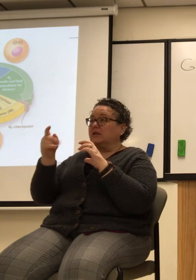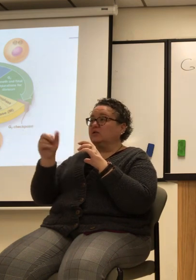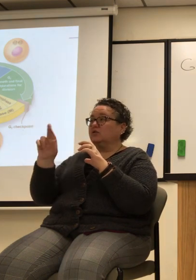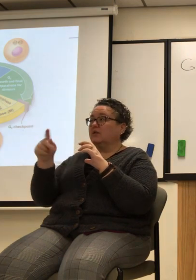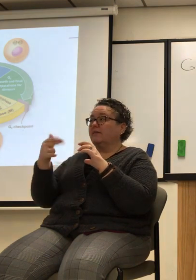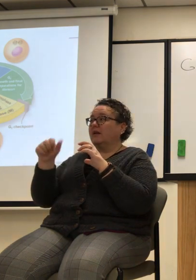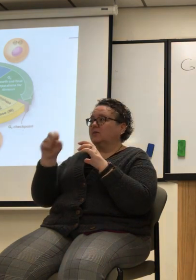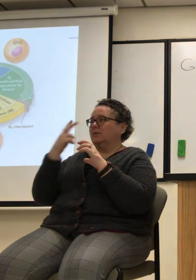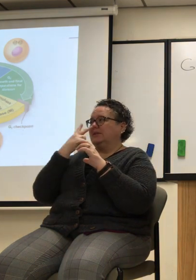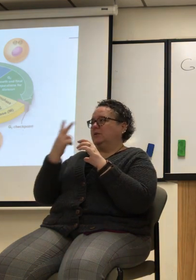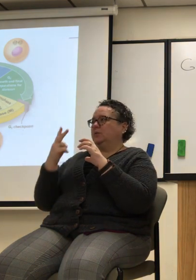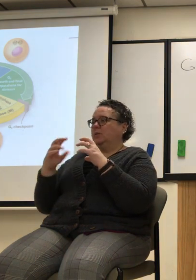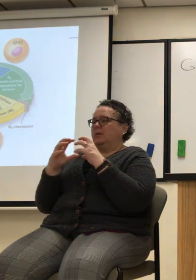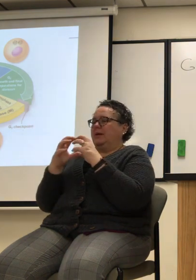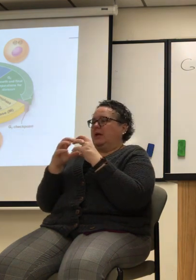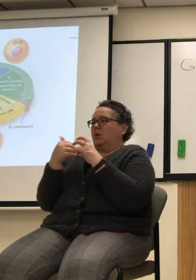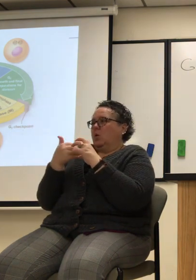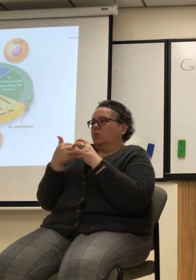together.